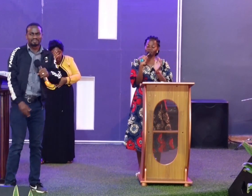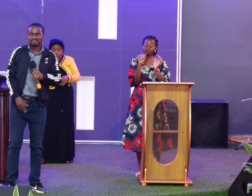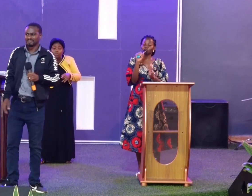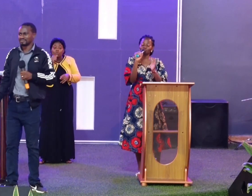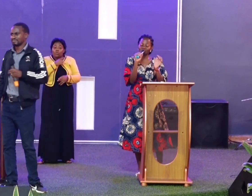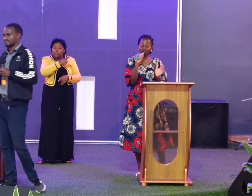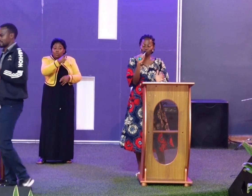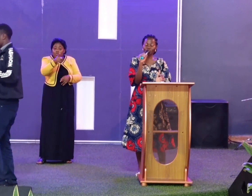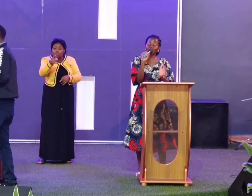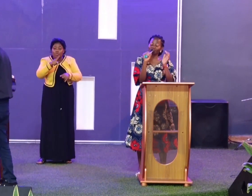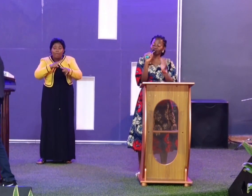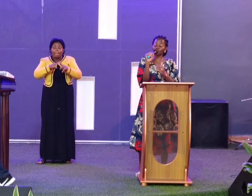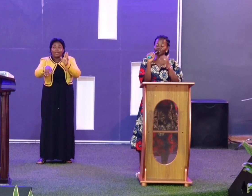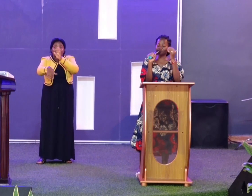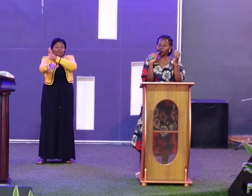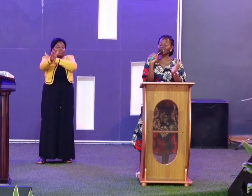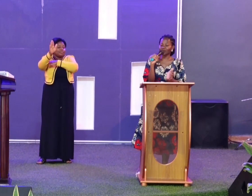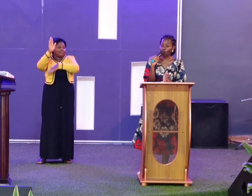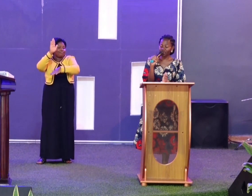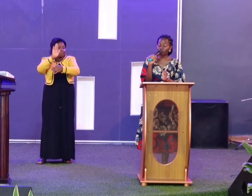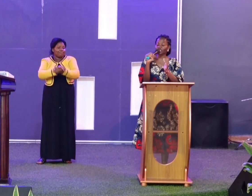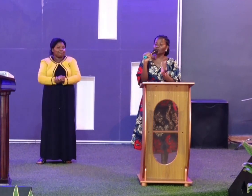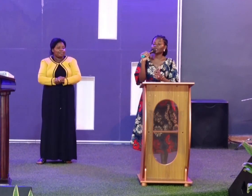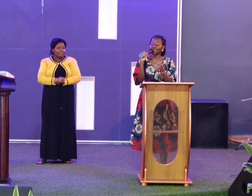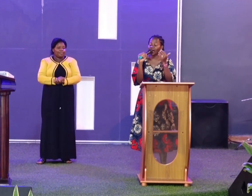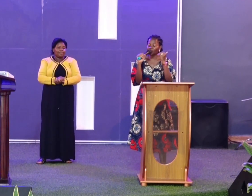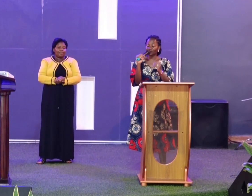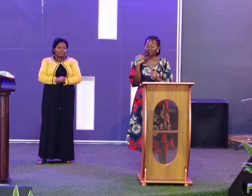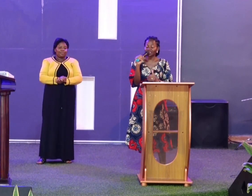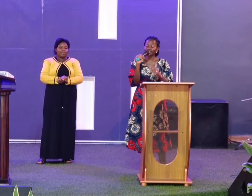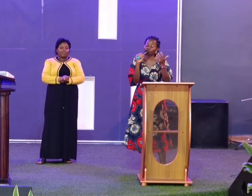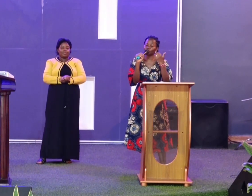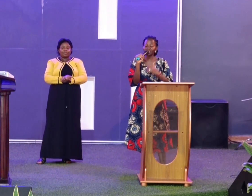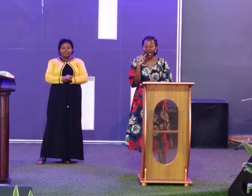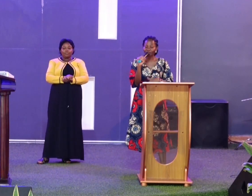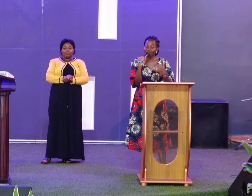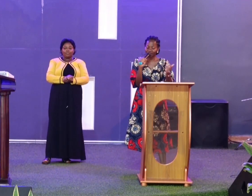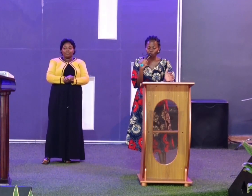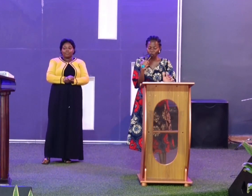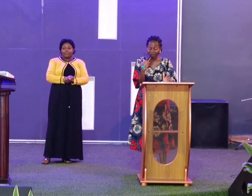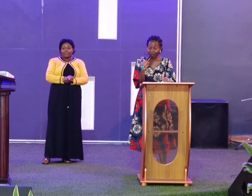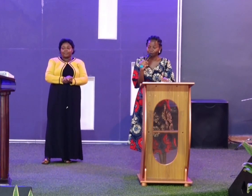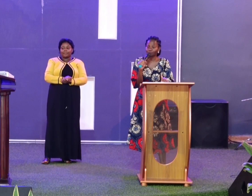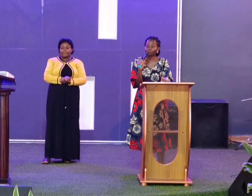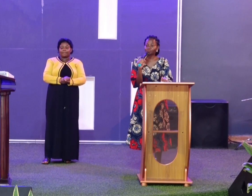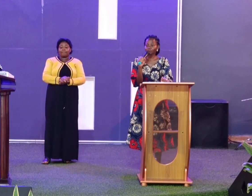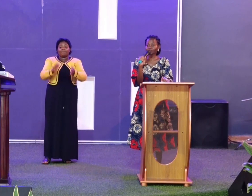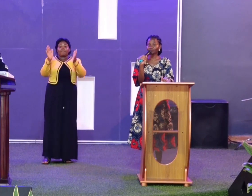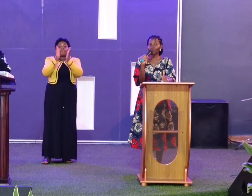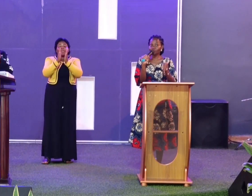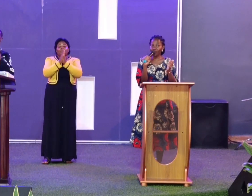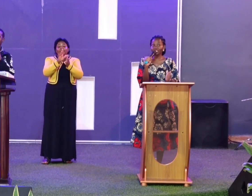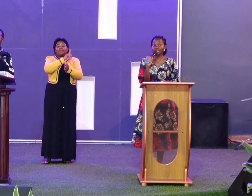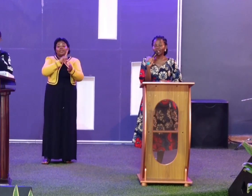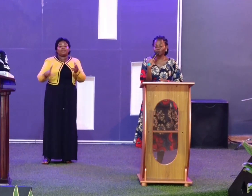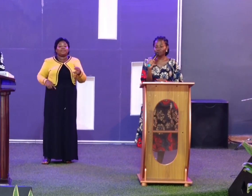marriages which have failed to be stable because the Lord is waiting for you as a wife to submit and humble down and say, it is not I but the Lord. Praise the name